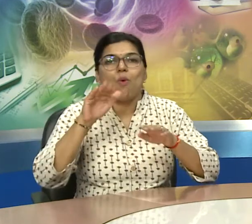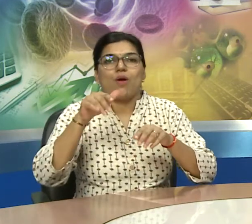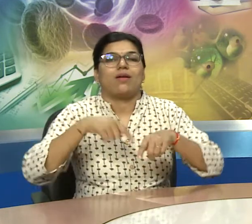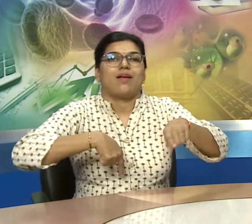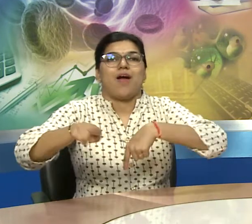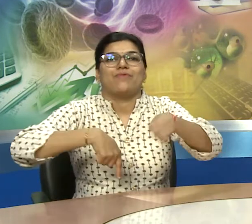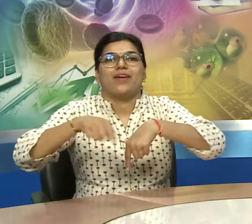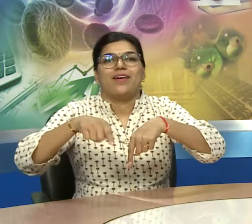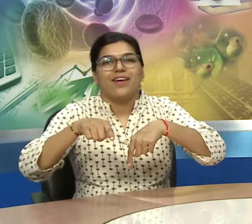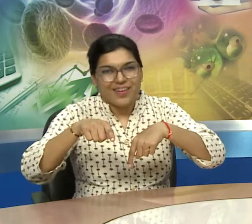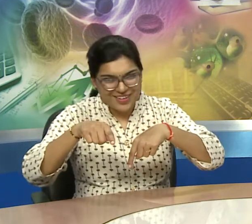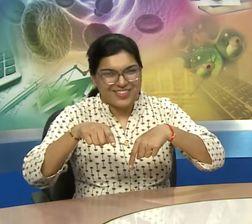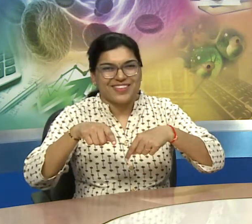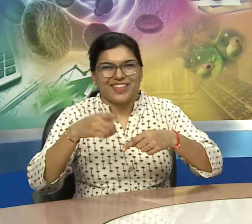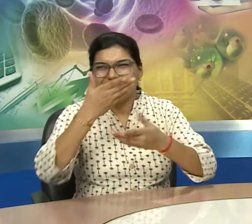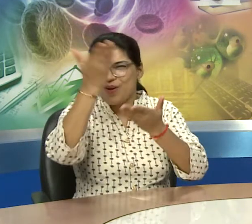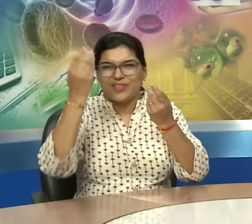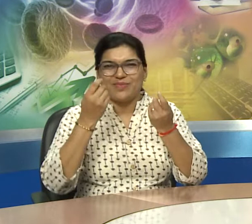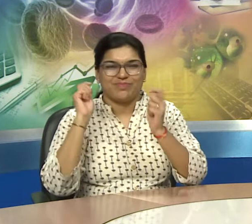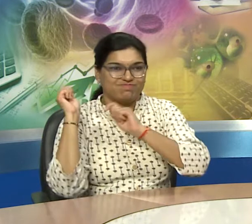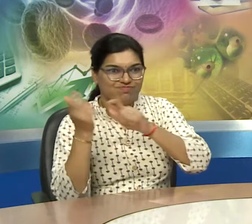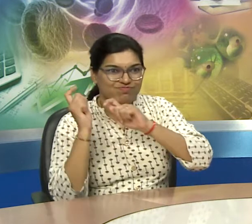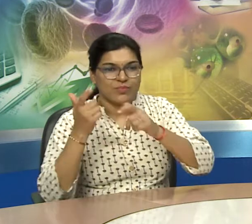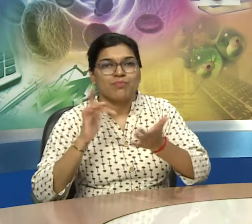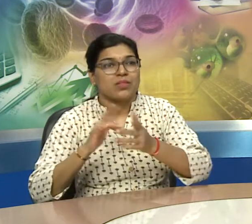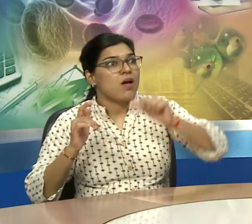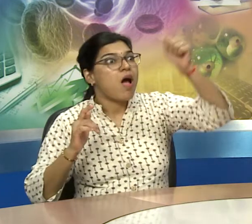So this was used as a transport services now.